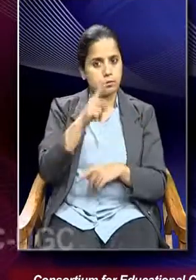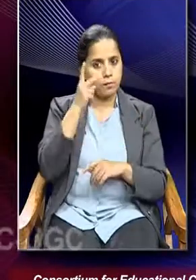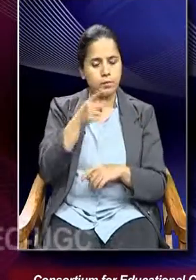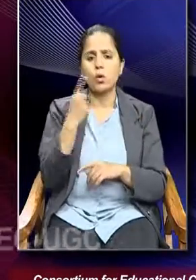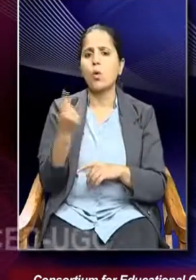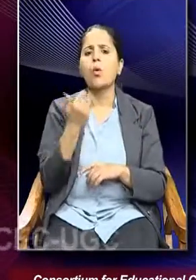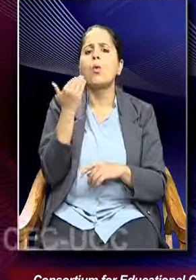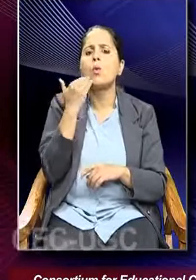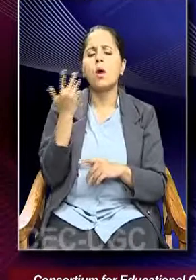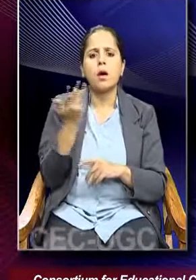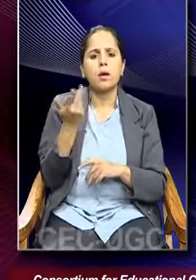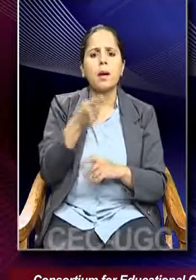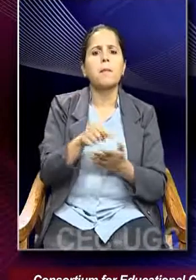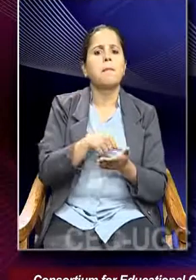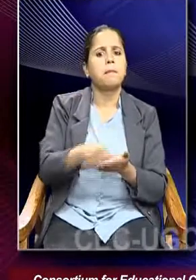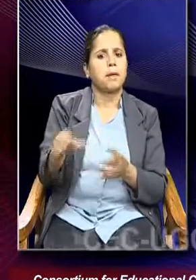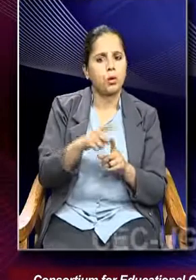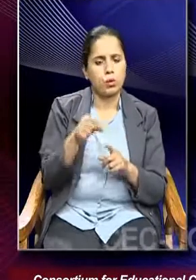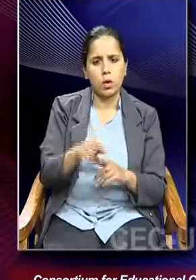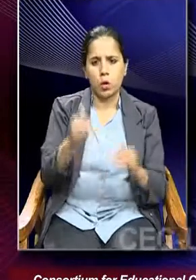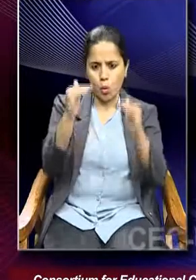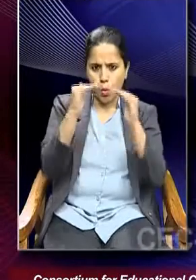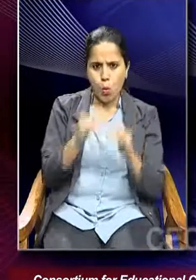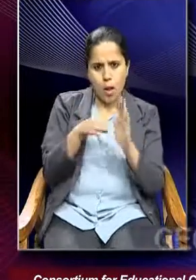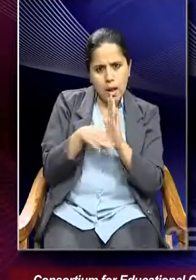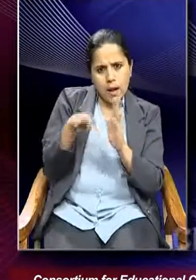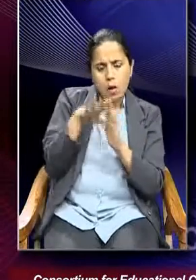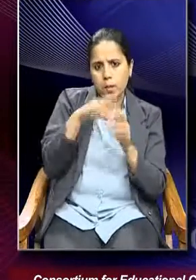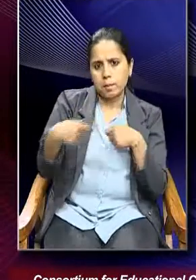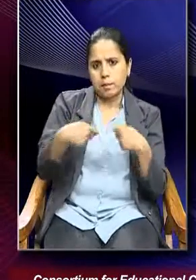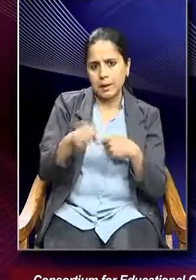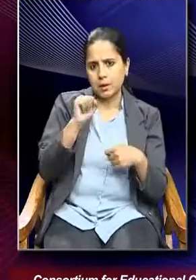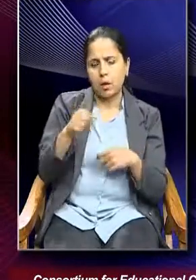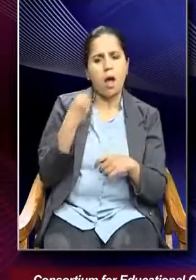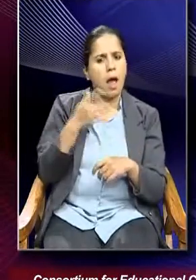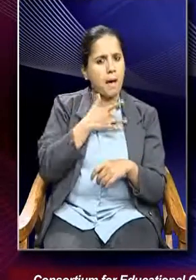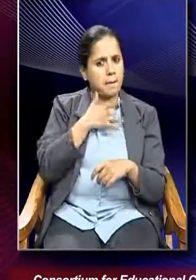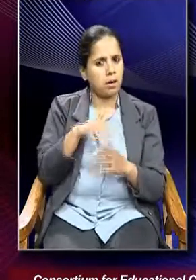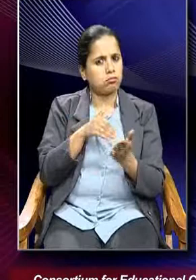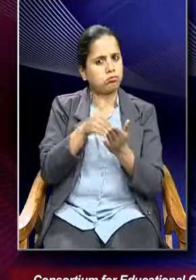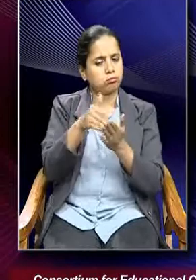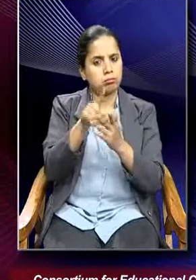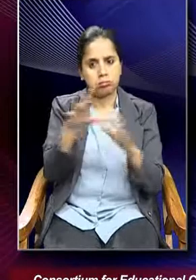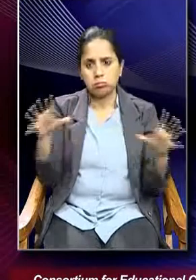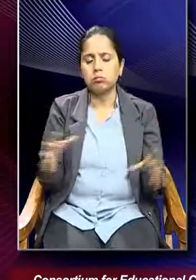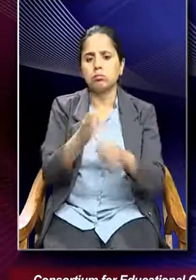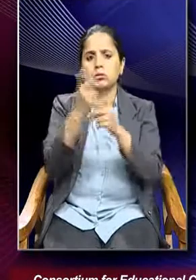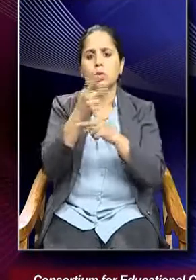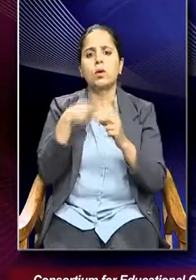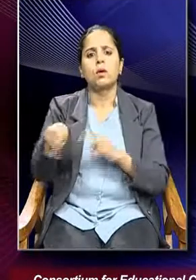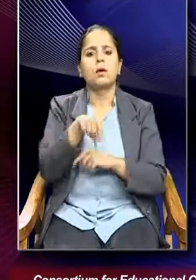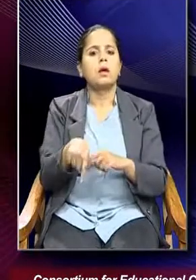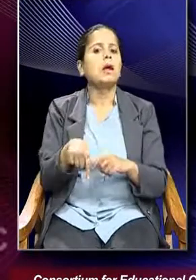only when it is implemented at a very lower level than the business as usual and it is combined with the